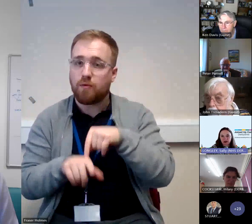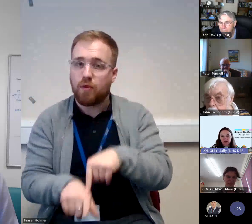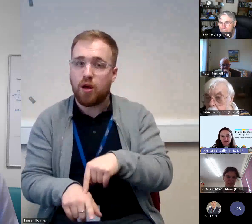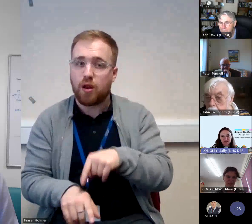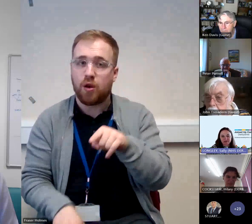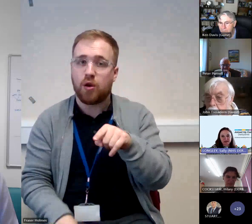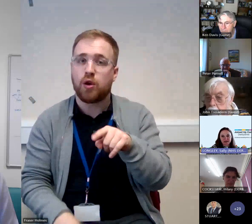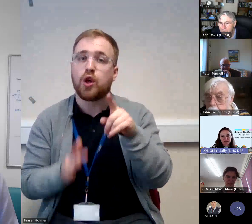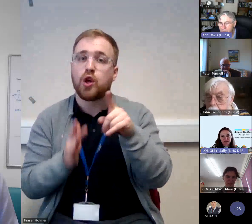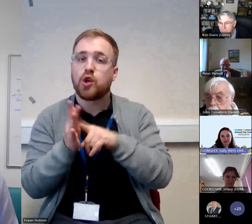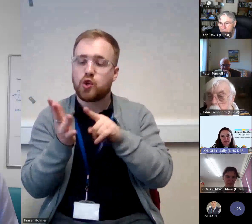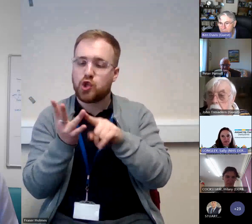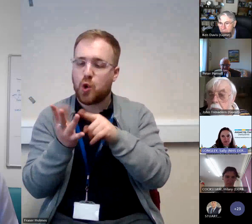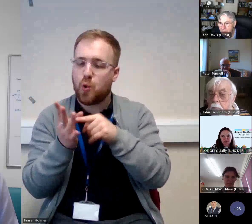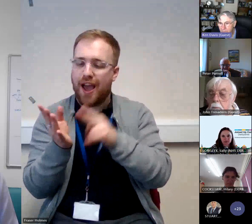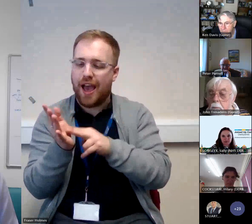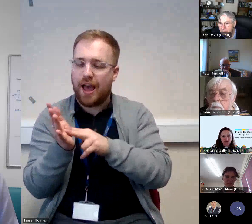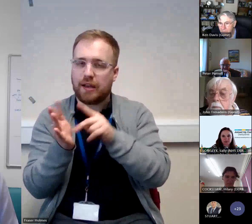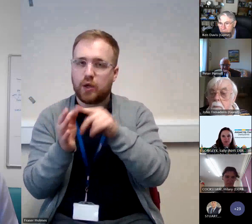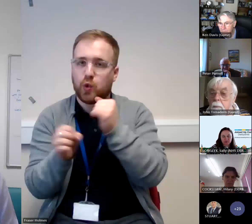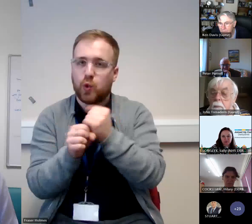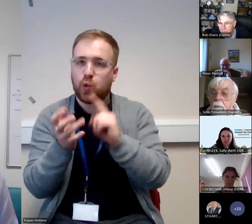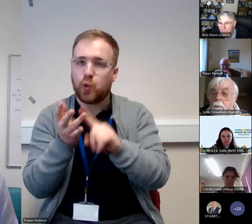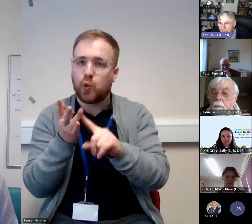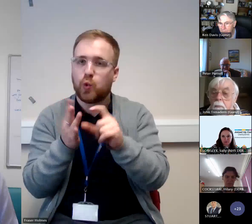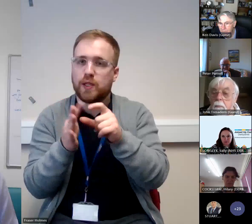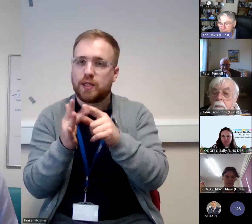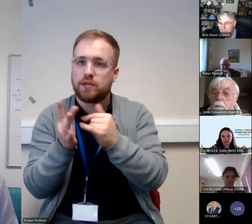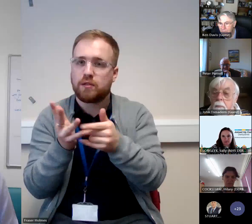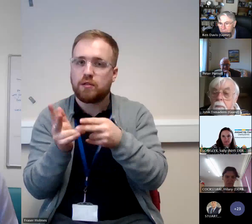to Joanne Goodison first.